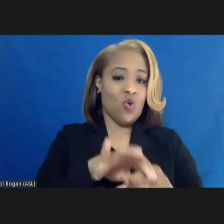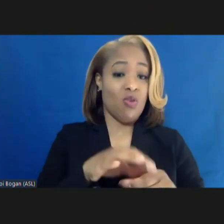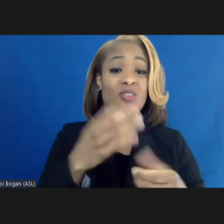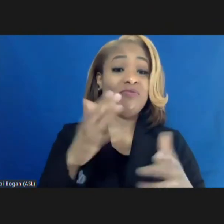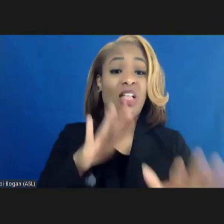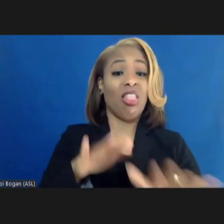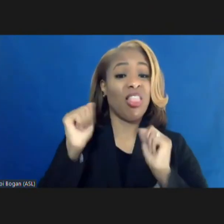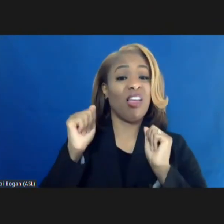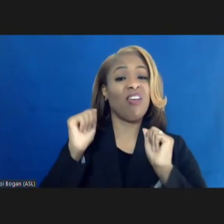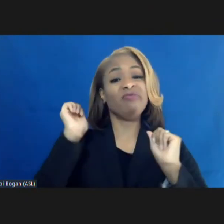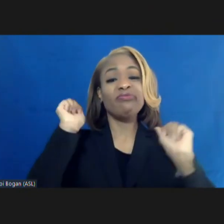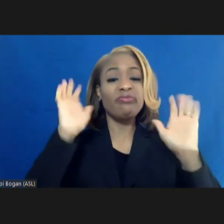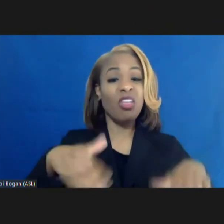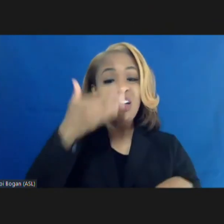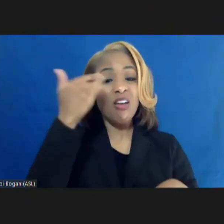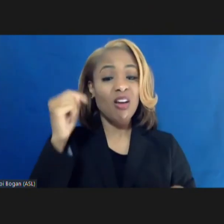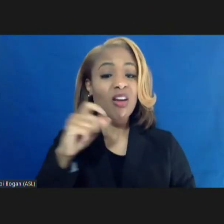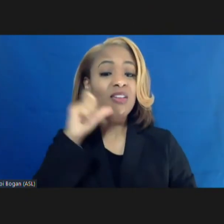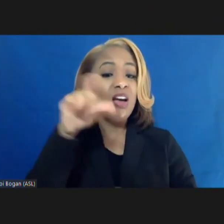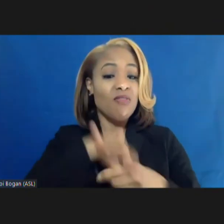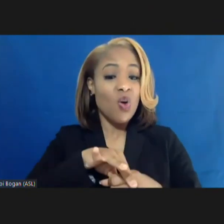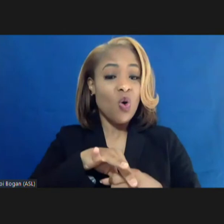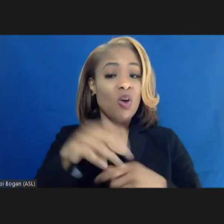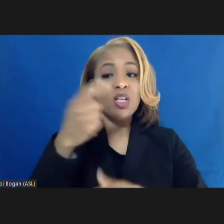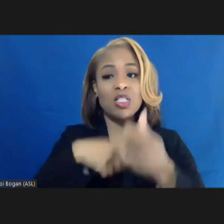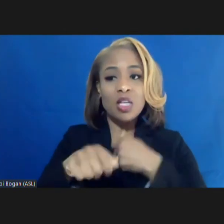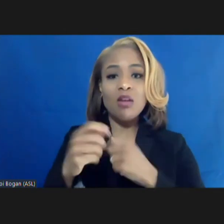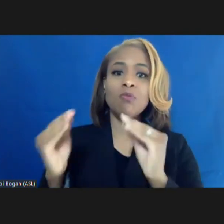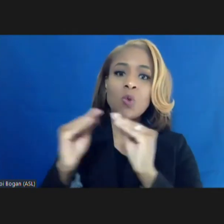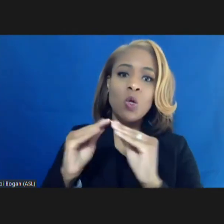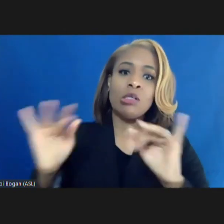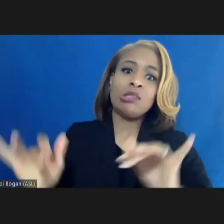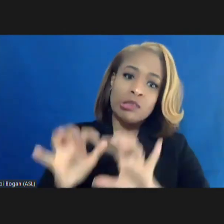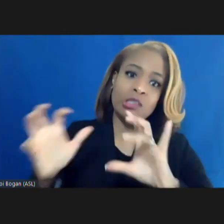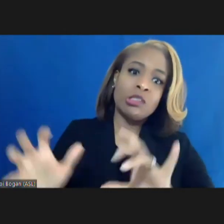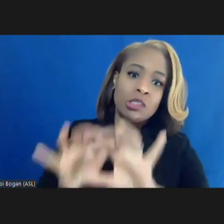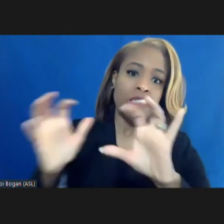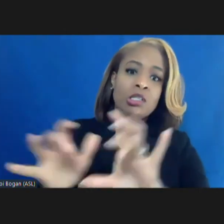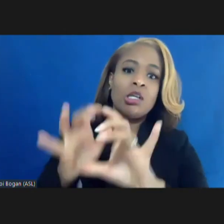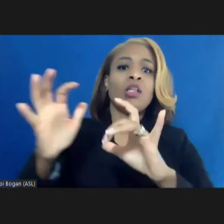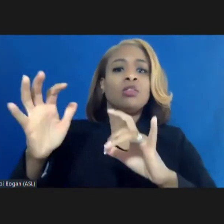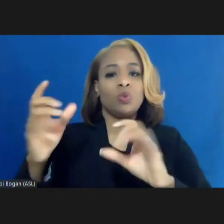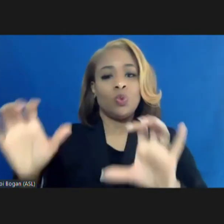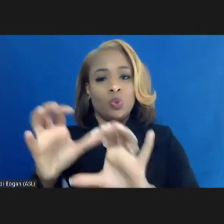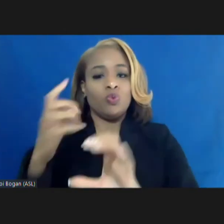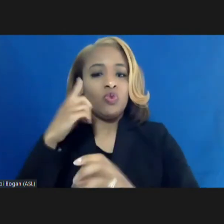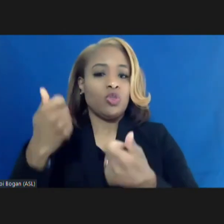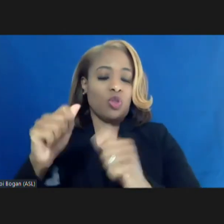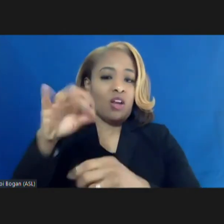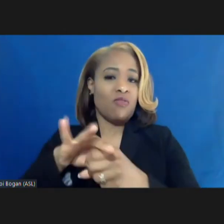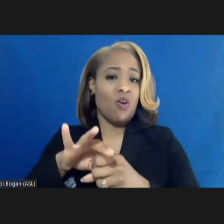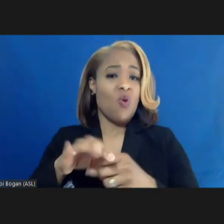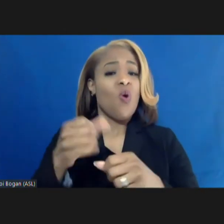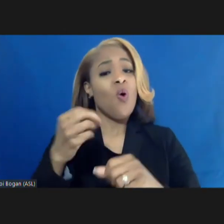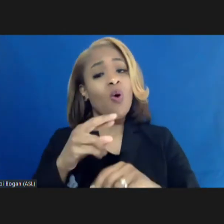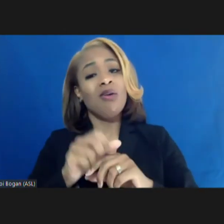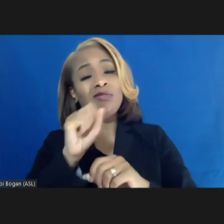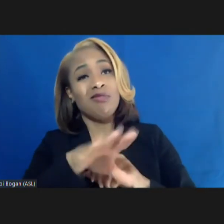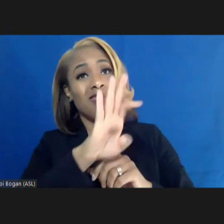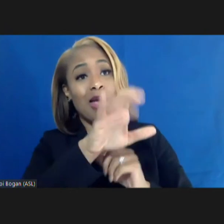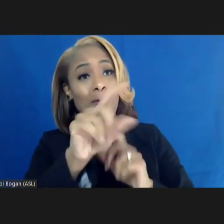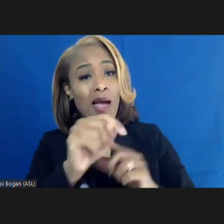without voting, as opposed to having to go through an additionally cumbersome effort or cast a provisional ballot and